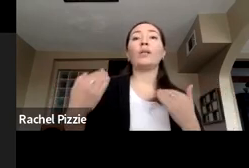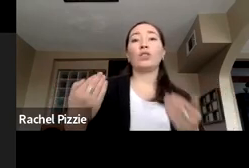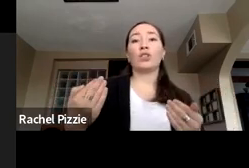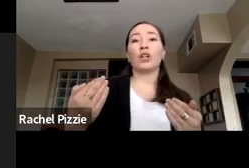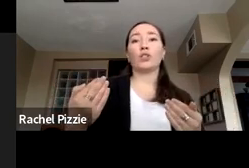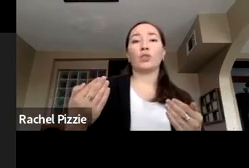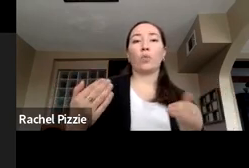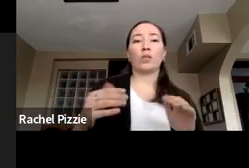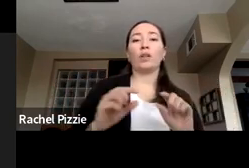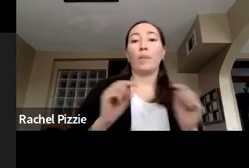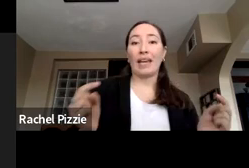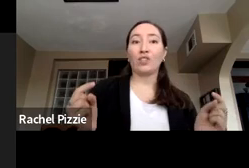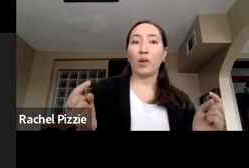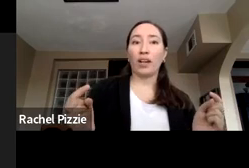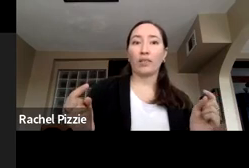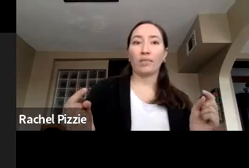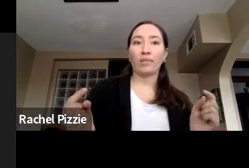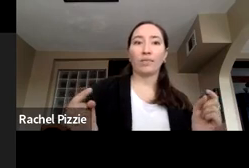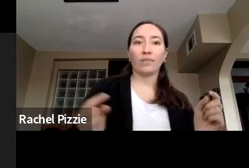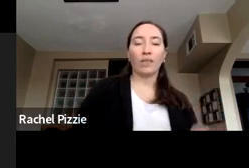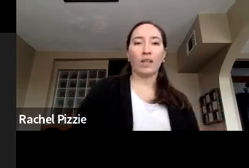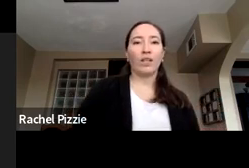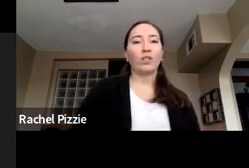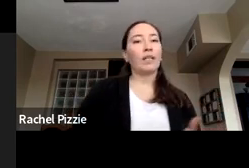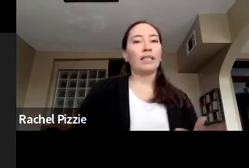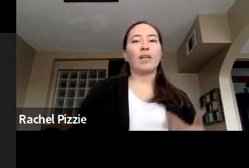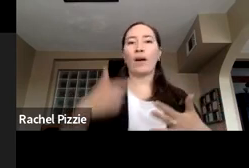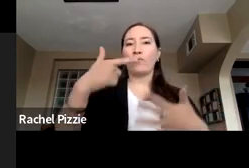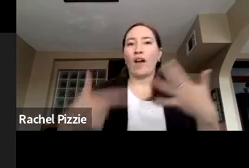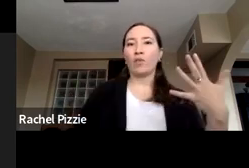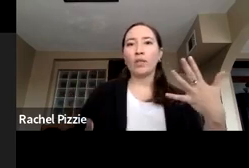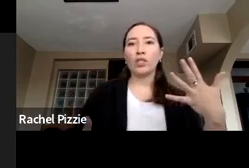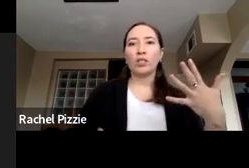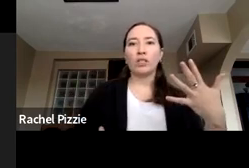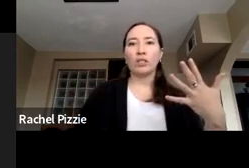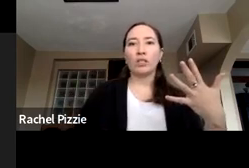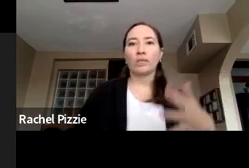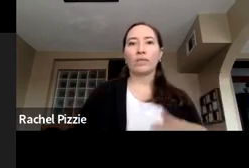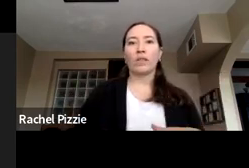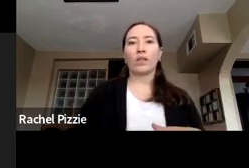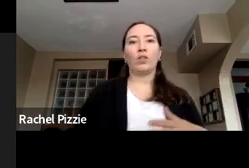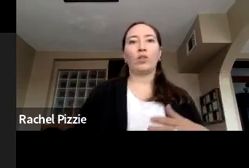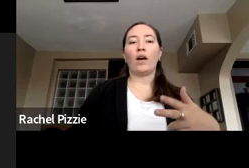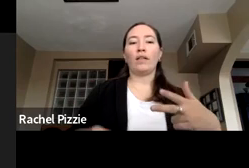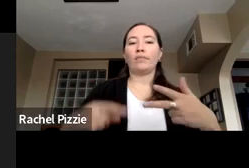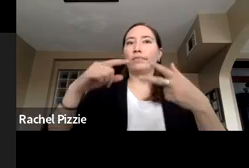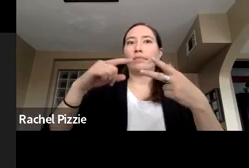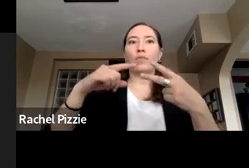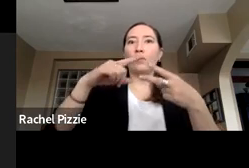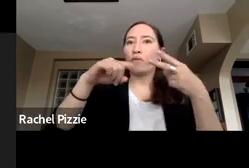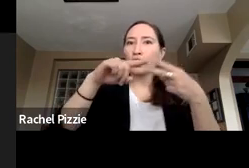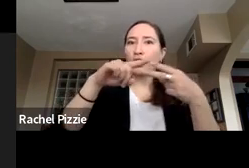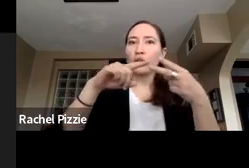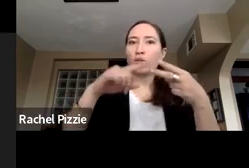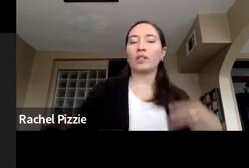So you would insert what's called a page break. So let's say you have 5 questions. You want